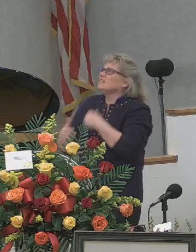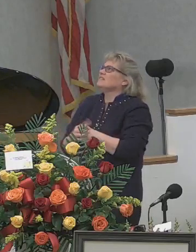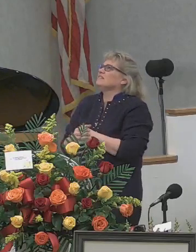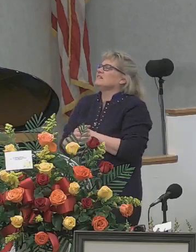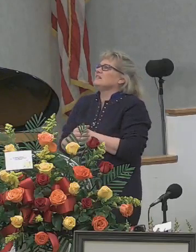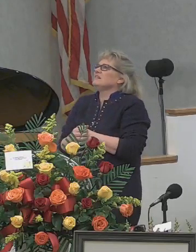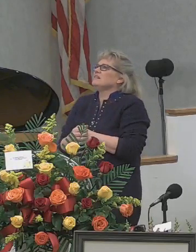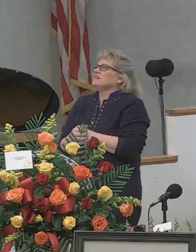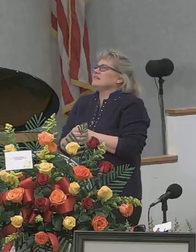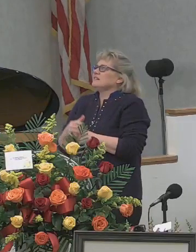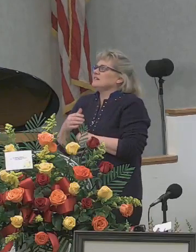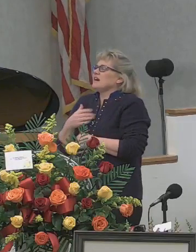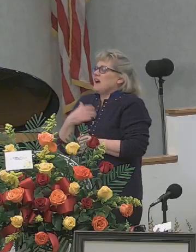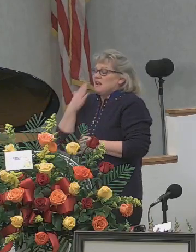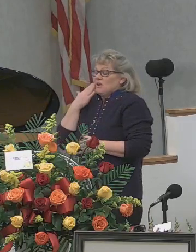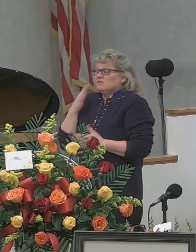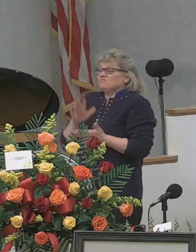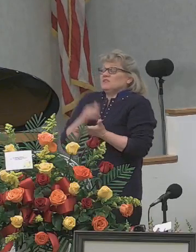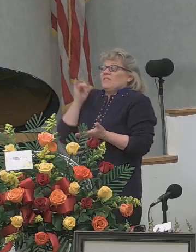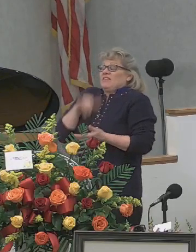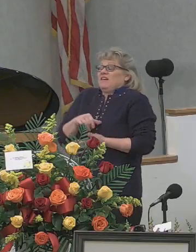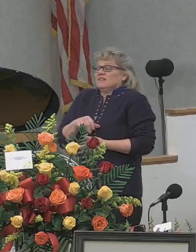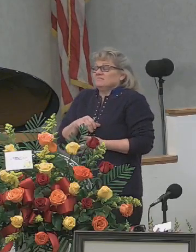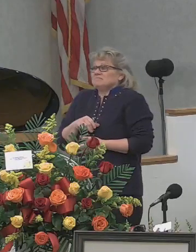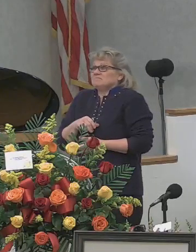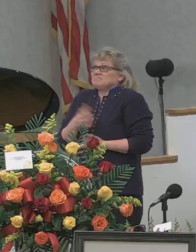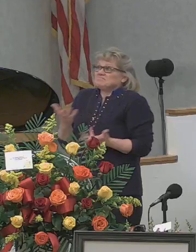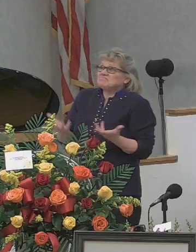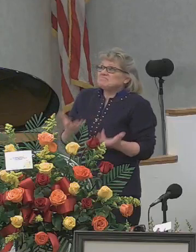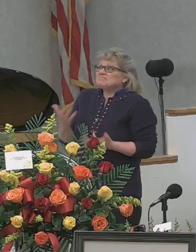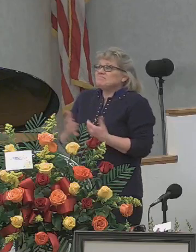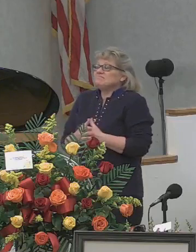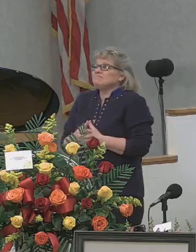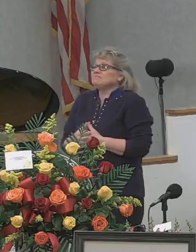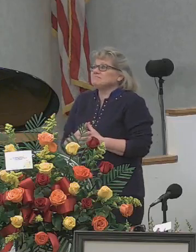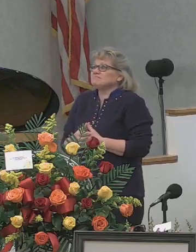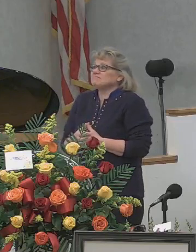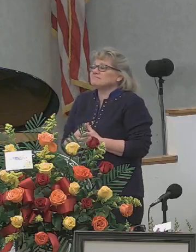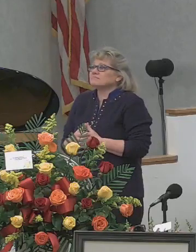And I know we took that for granted when he was with us at times.